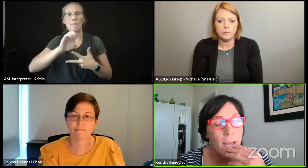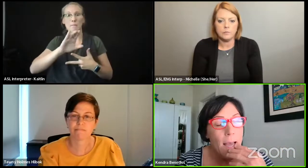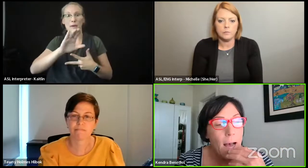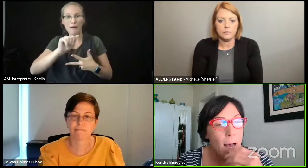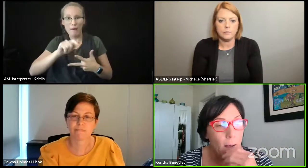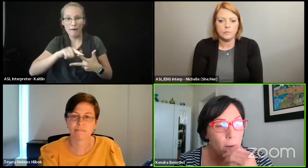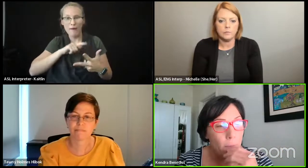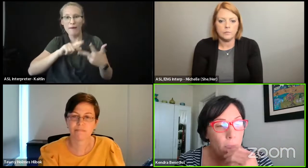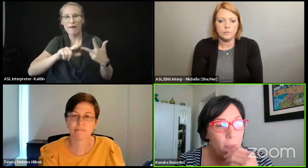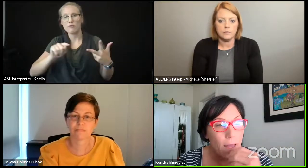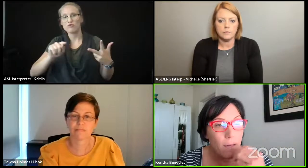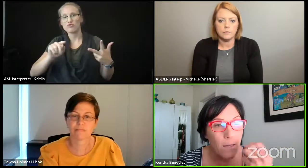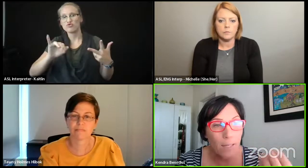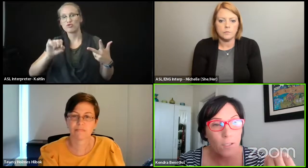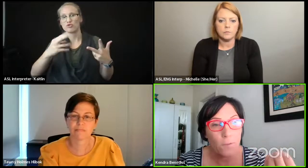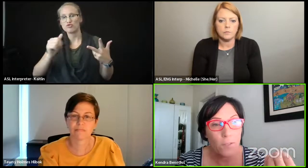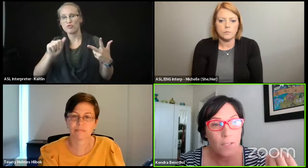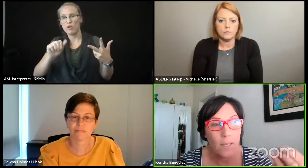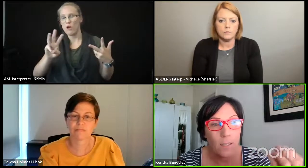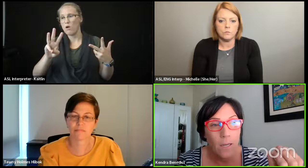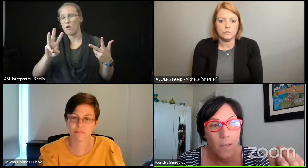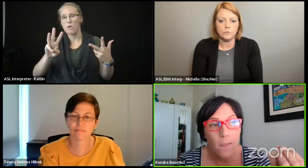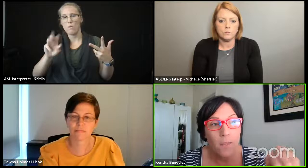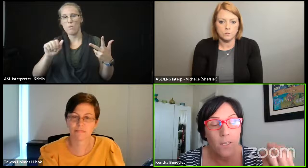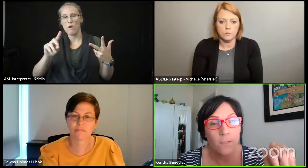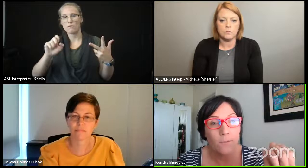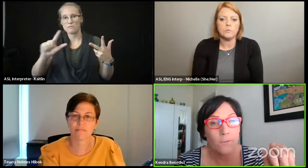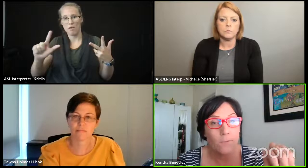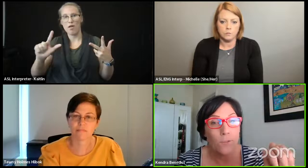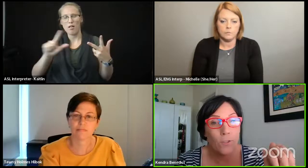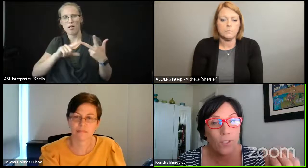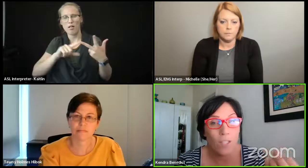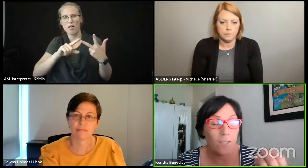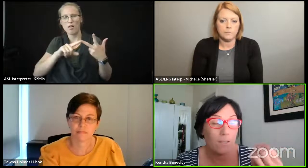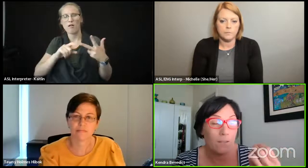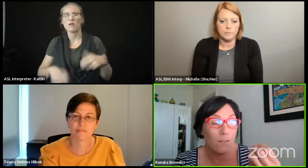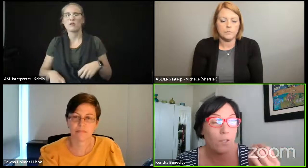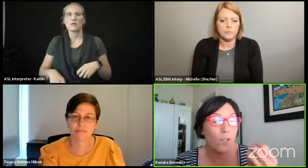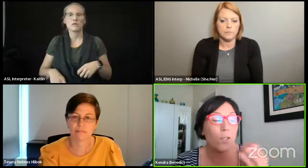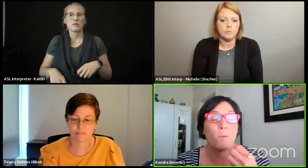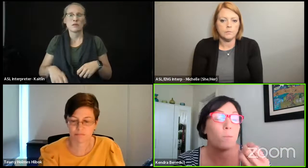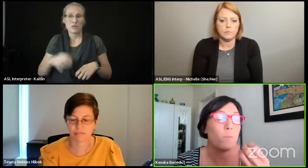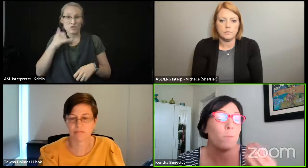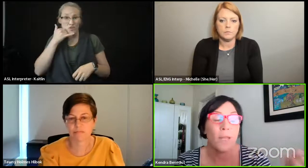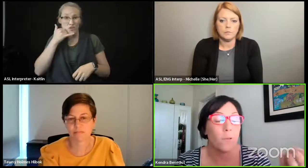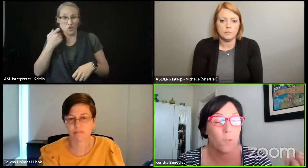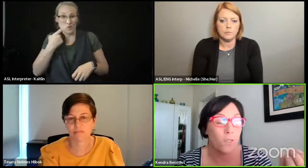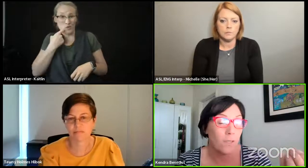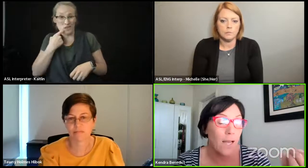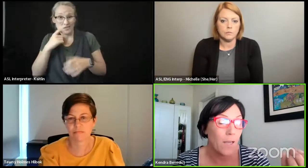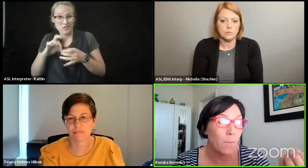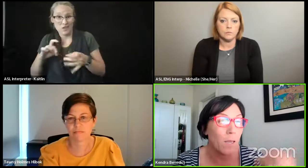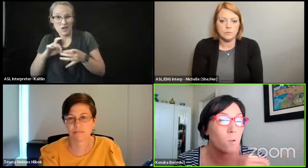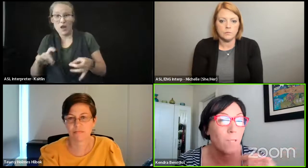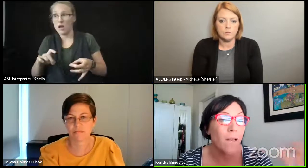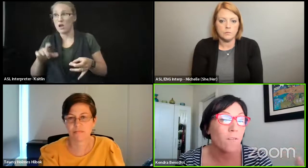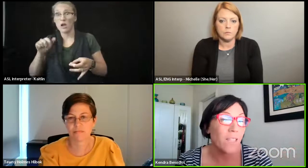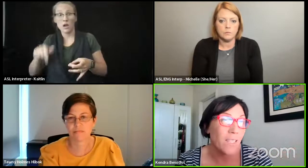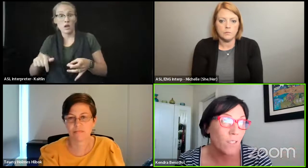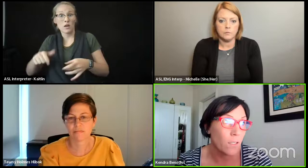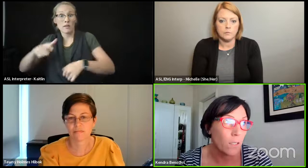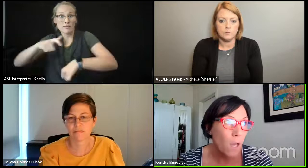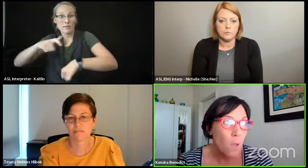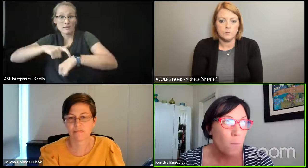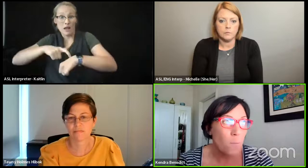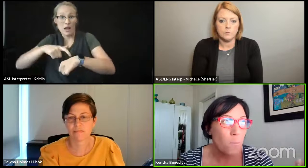PDSD. And like Jennifer said, they're just couldn't be a worse time, not only of